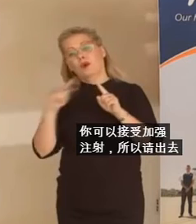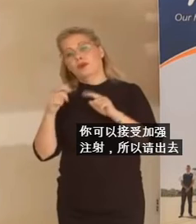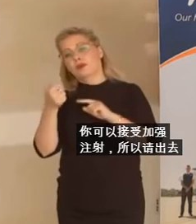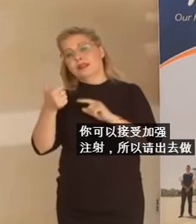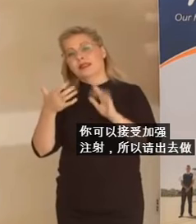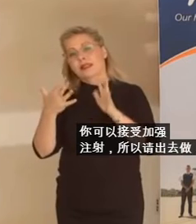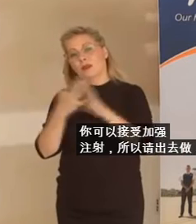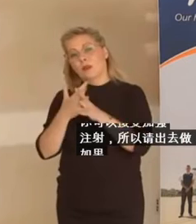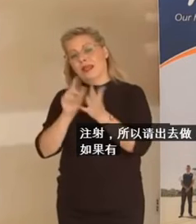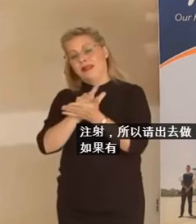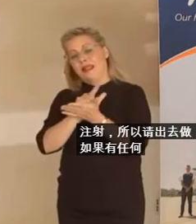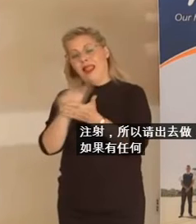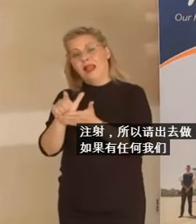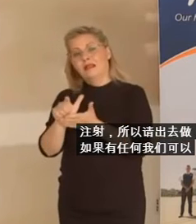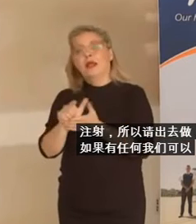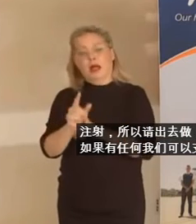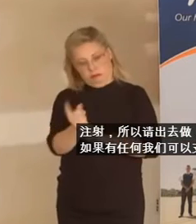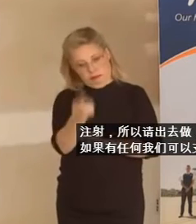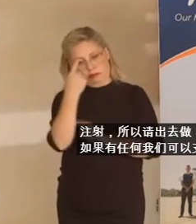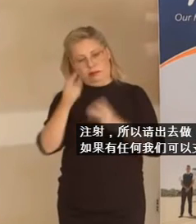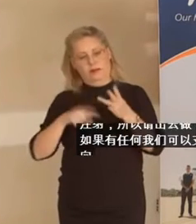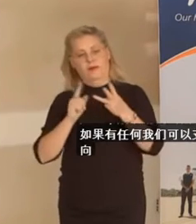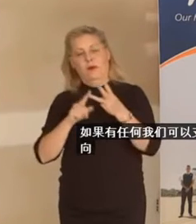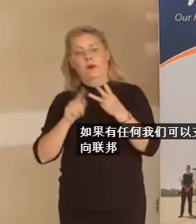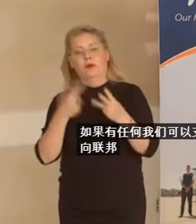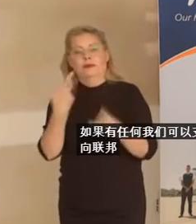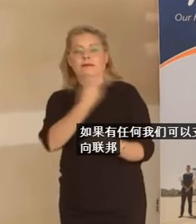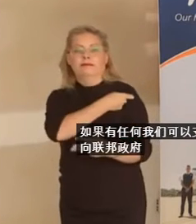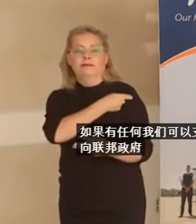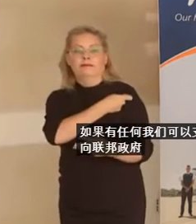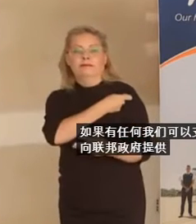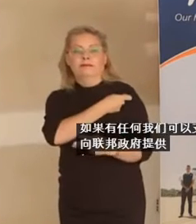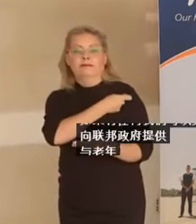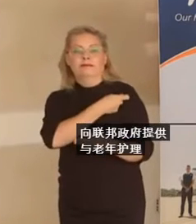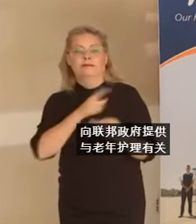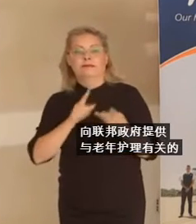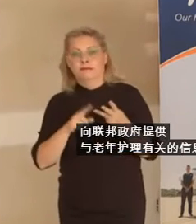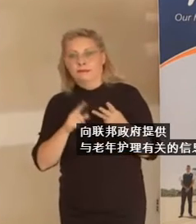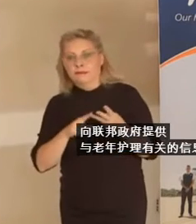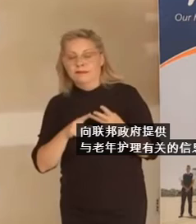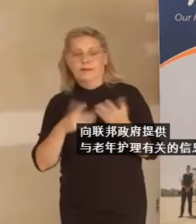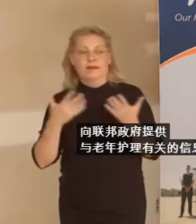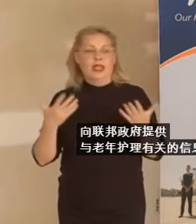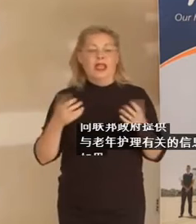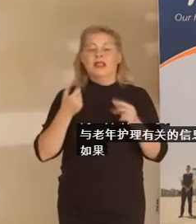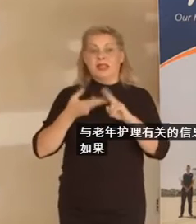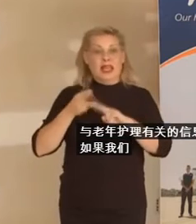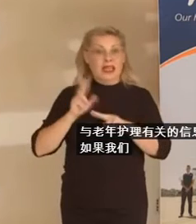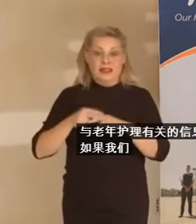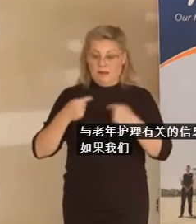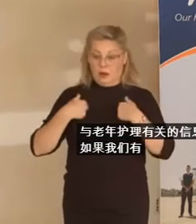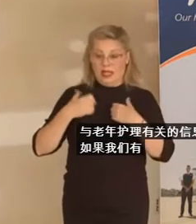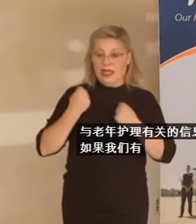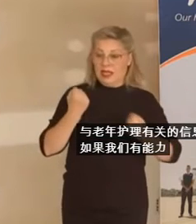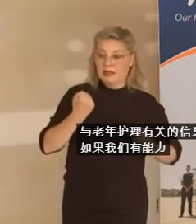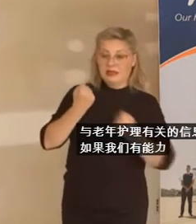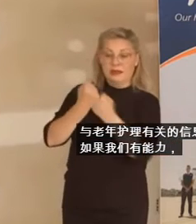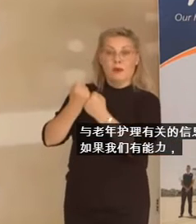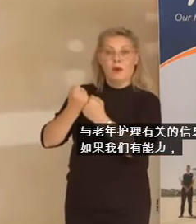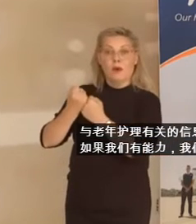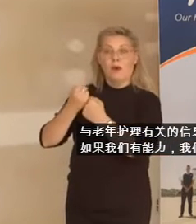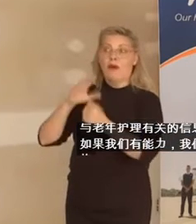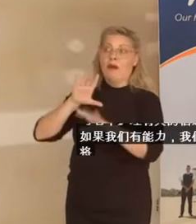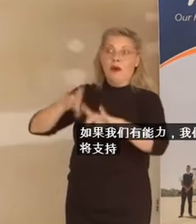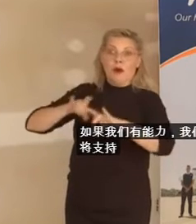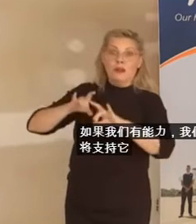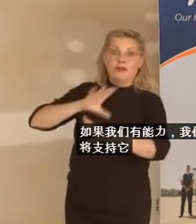out and do it. And to the question, if there's any support that we can provide the federal government in relation to aged care, we will. If we have capacity to